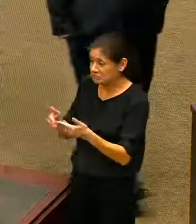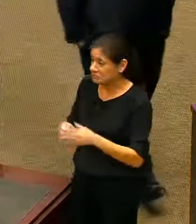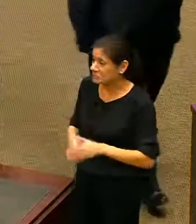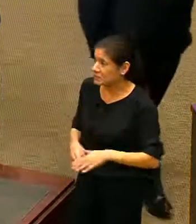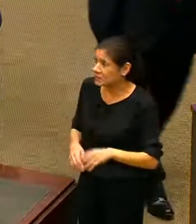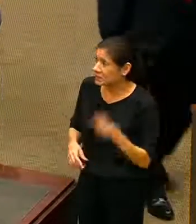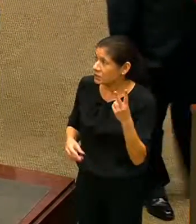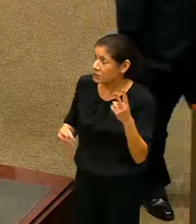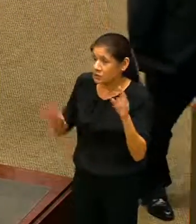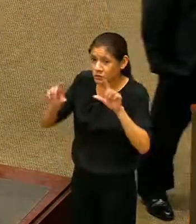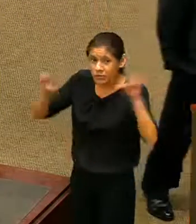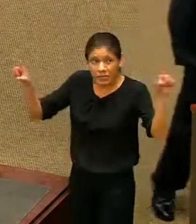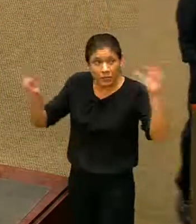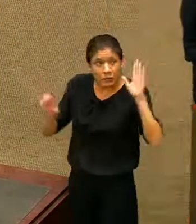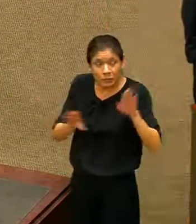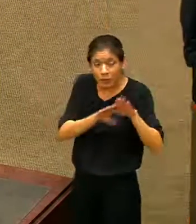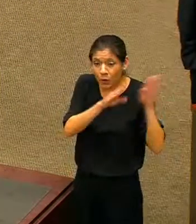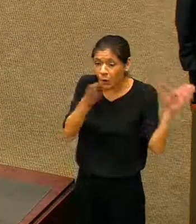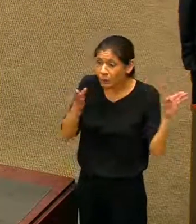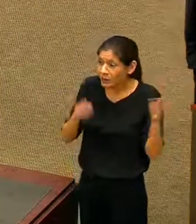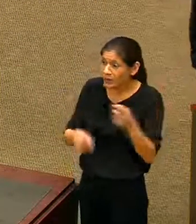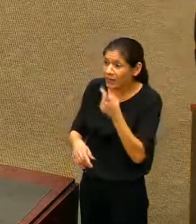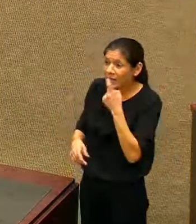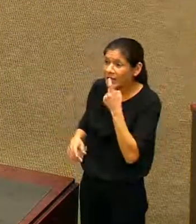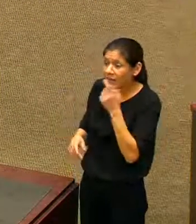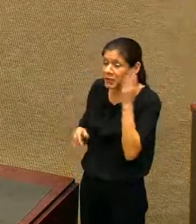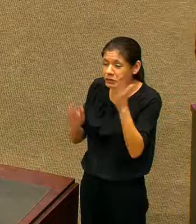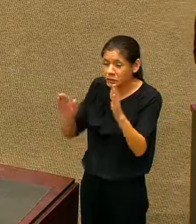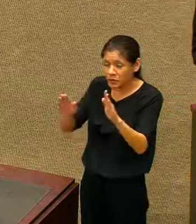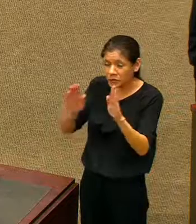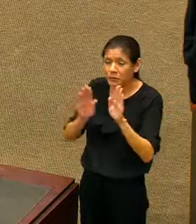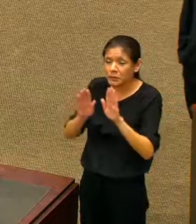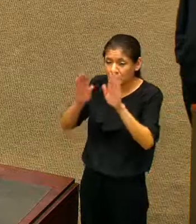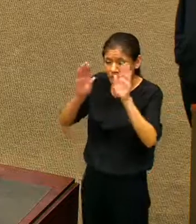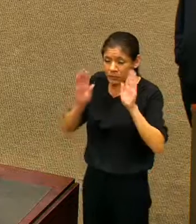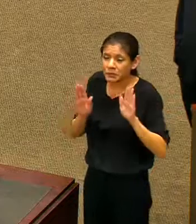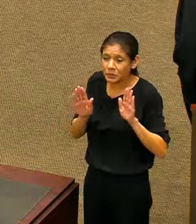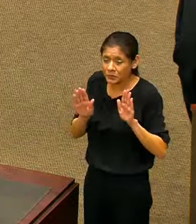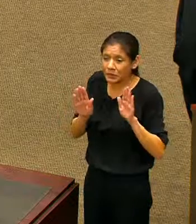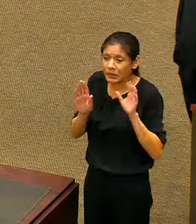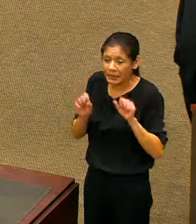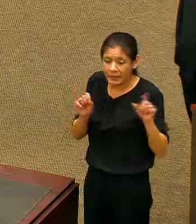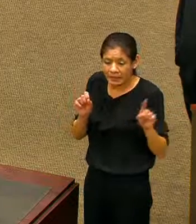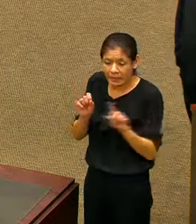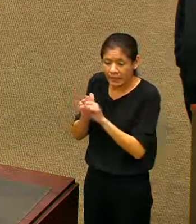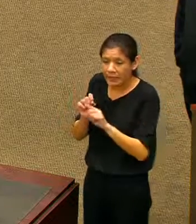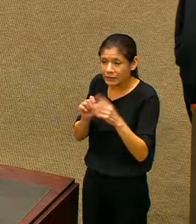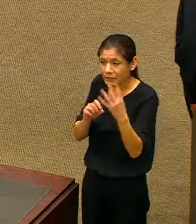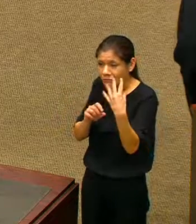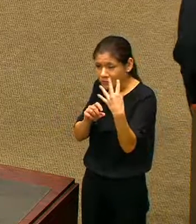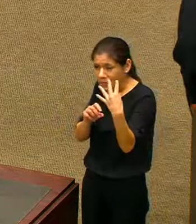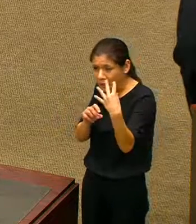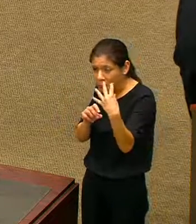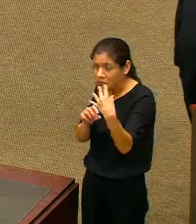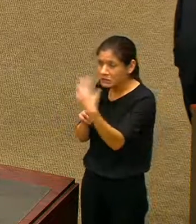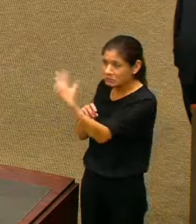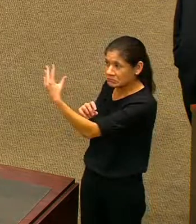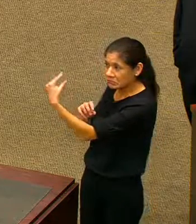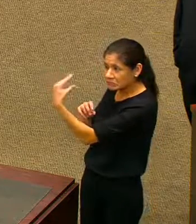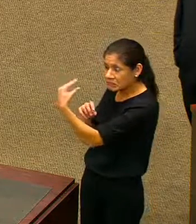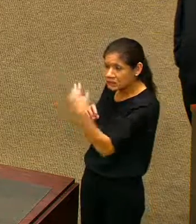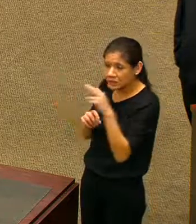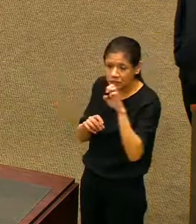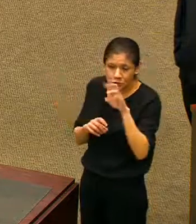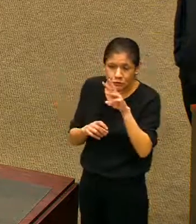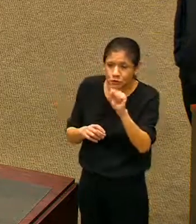the two side ones will remain open, and the glass will be held back a little bit to allow areas for broadcast cameras, you know, news or